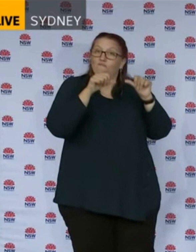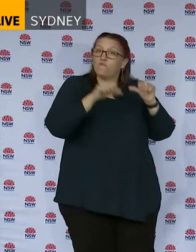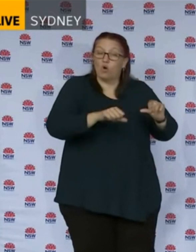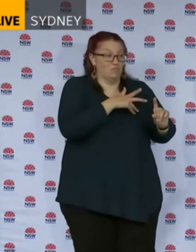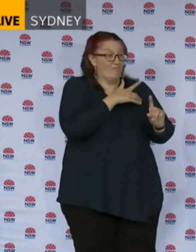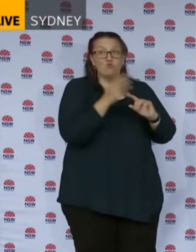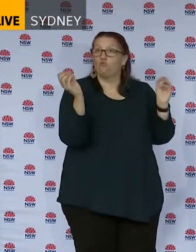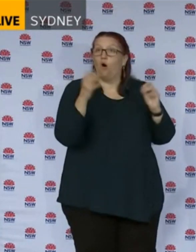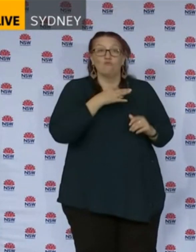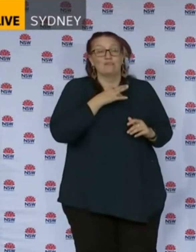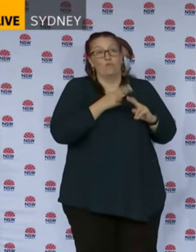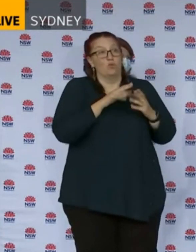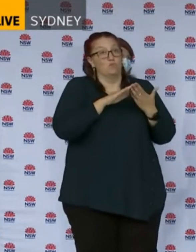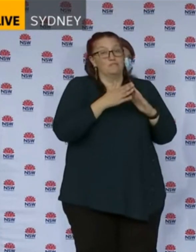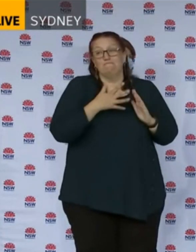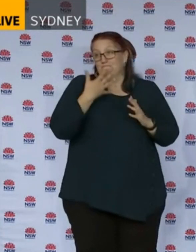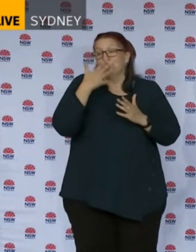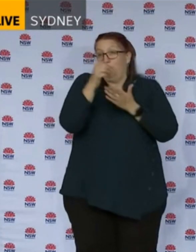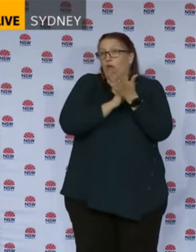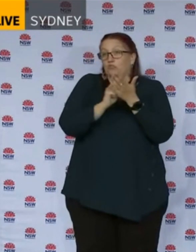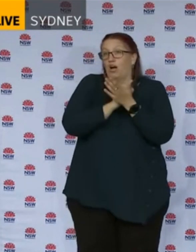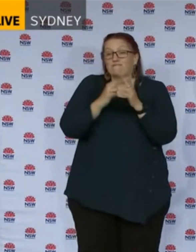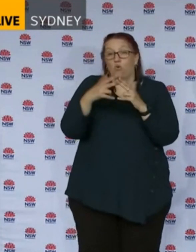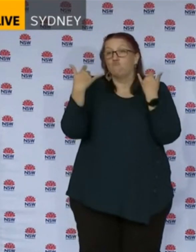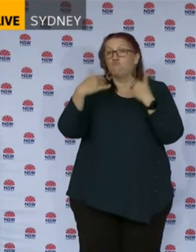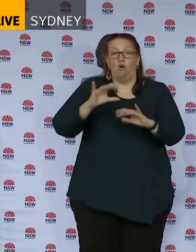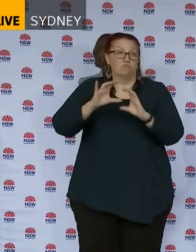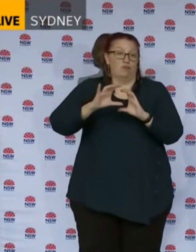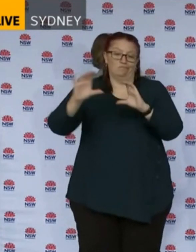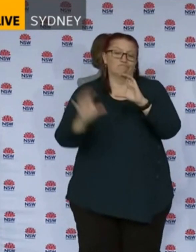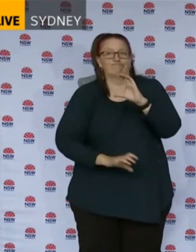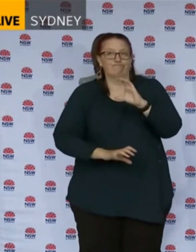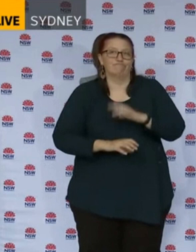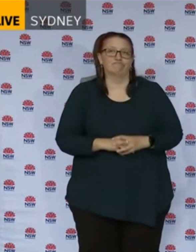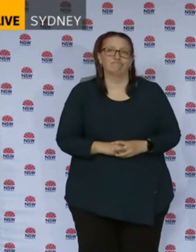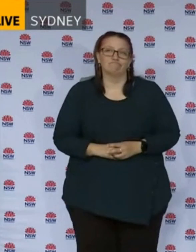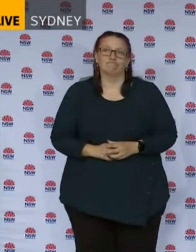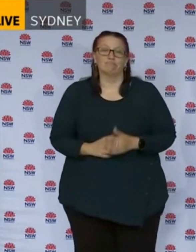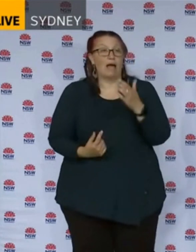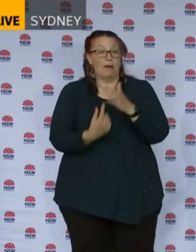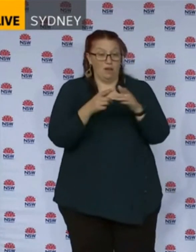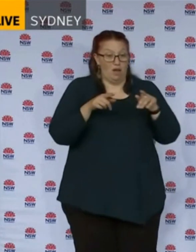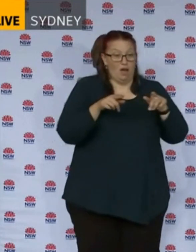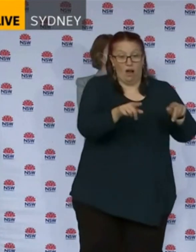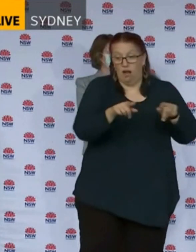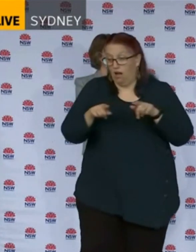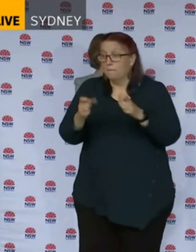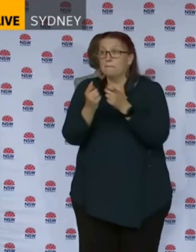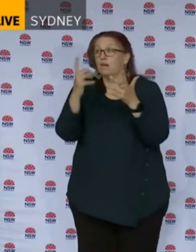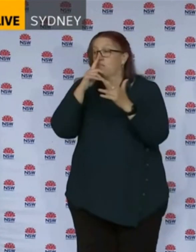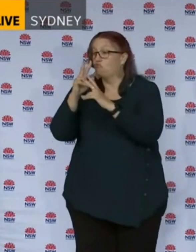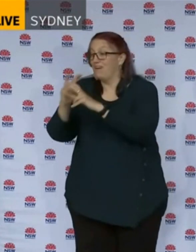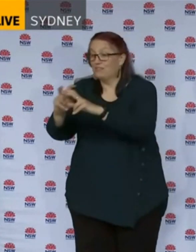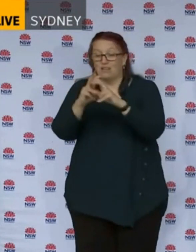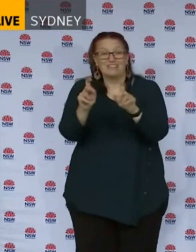as I said, I've apologised for the miscommunication, but it was because of that, the fact that there were concurrent activity and a failure